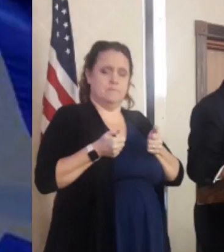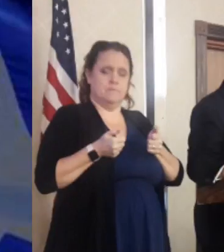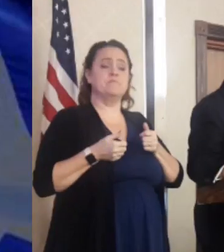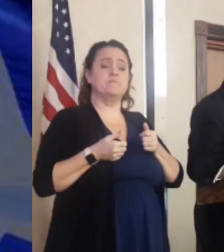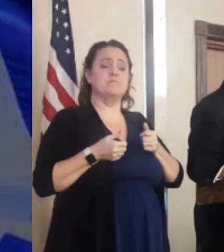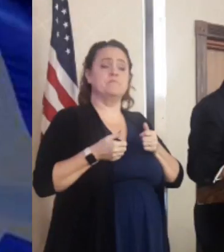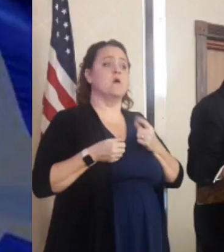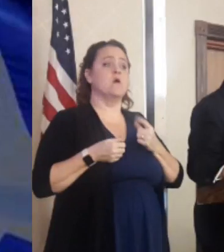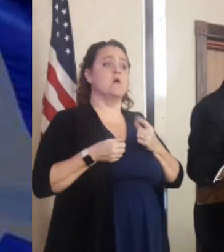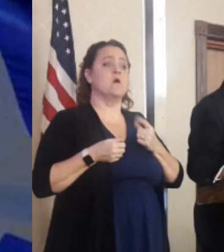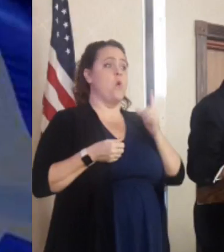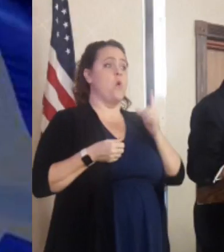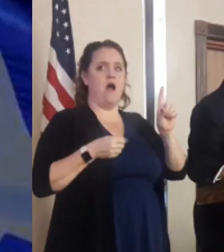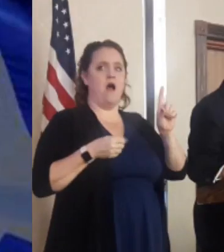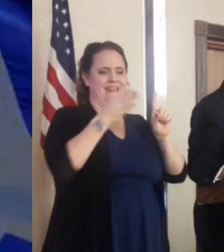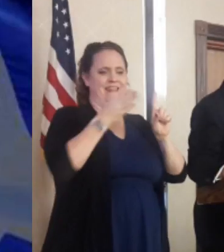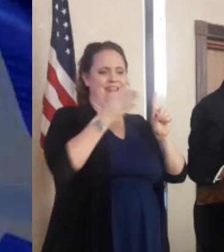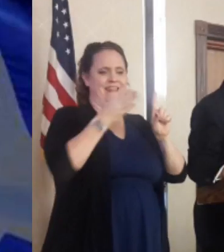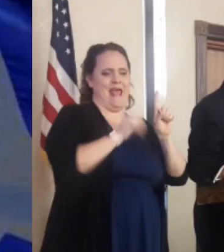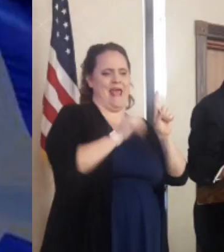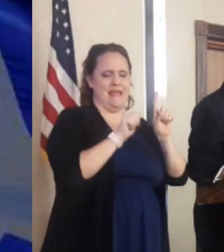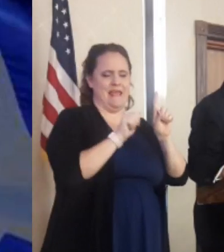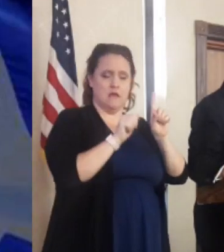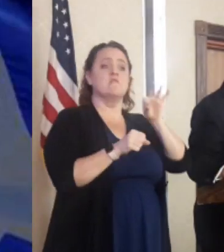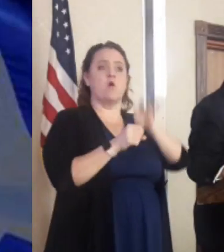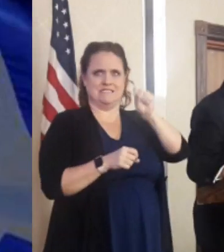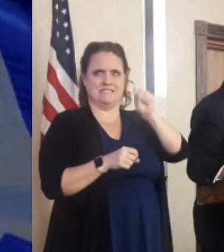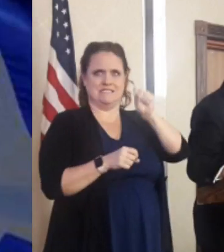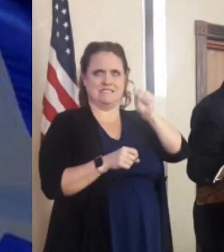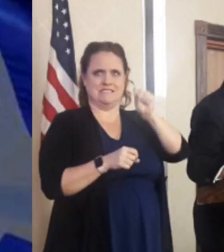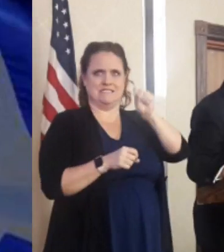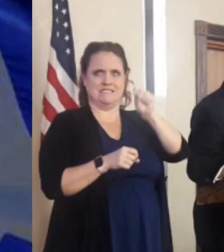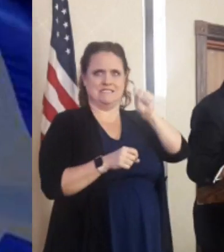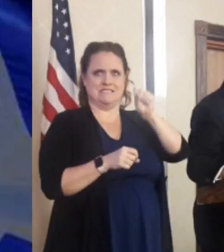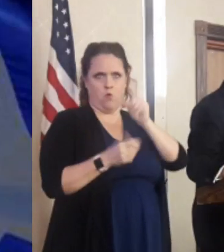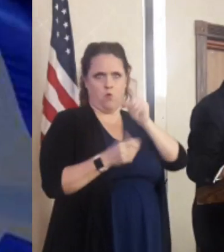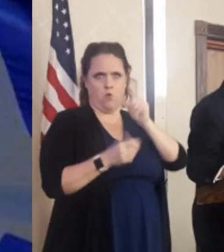1/A is a vote for a yes for the motion on the floor.